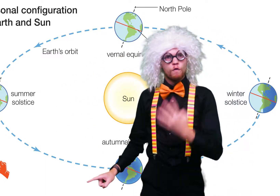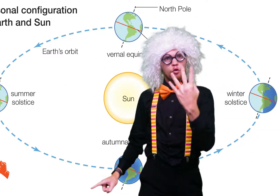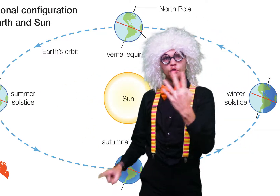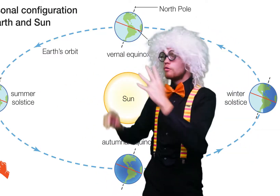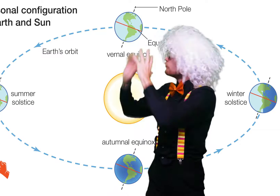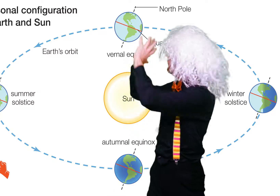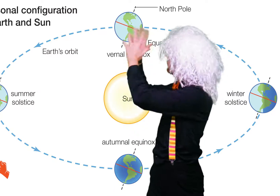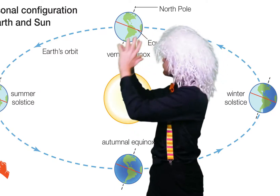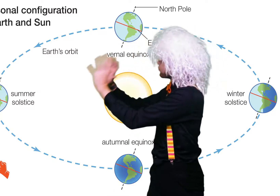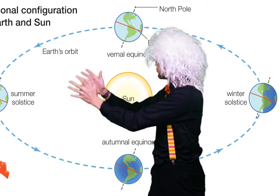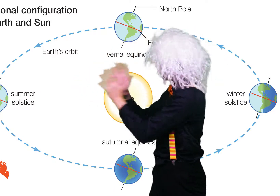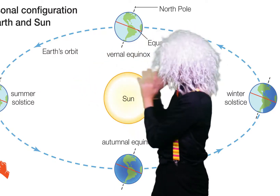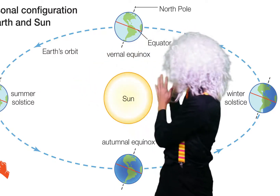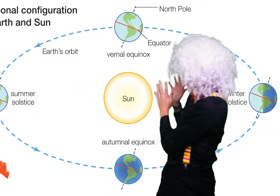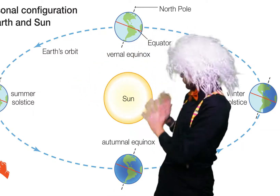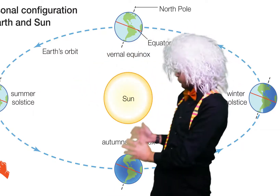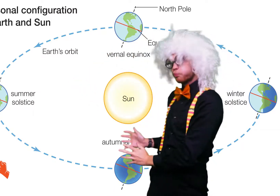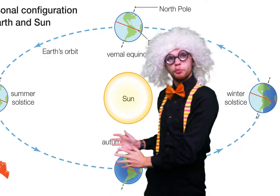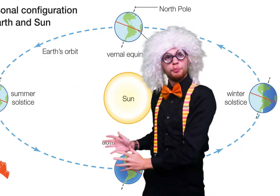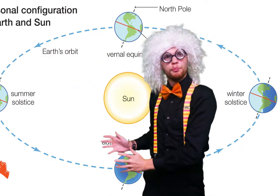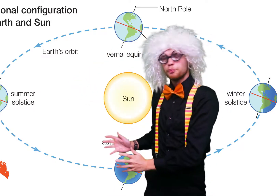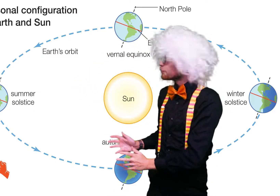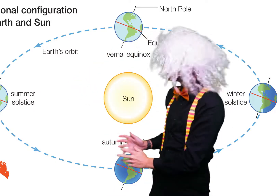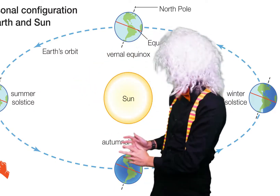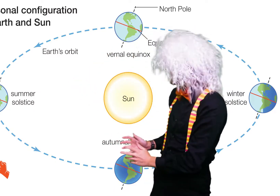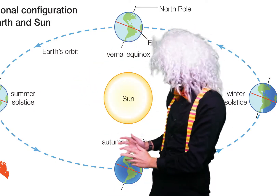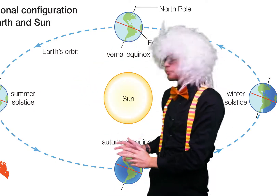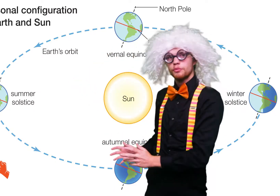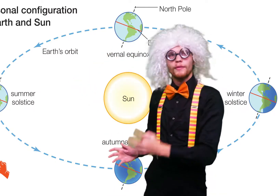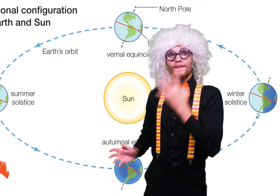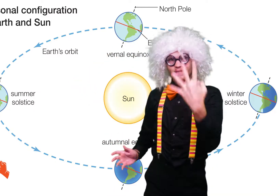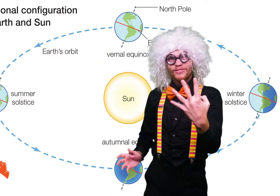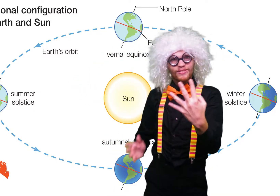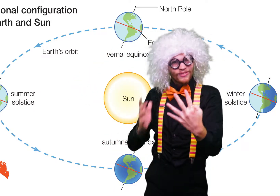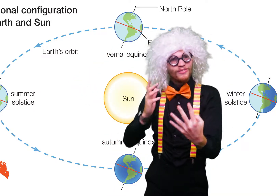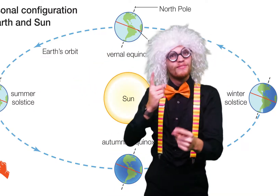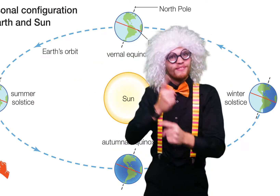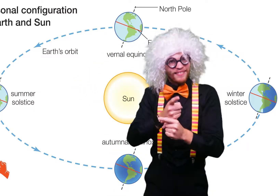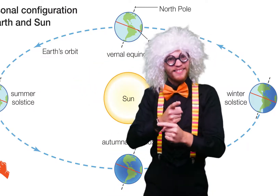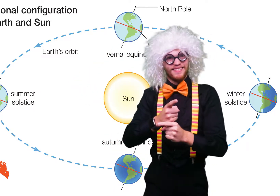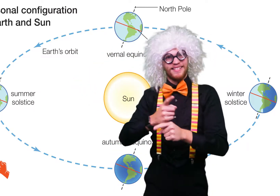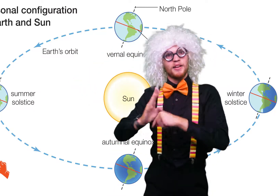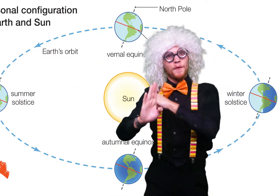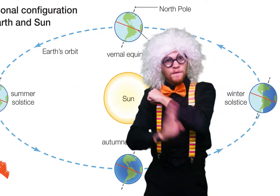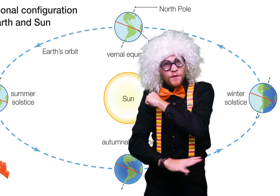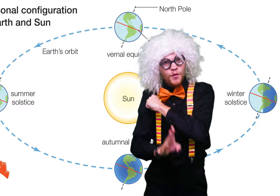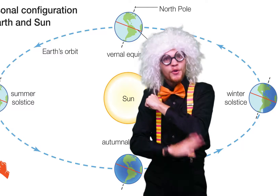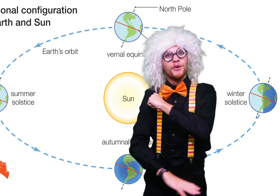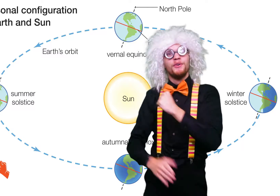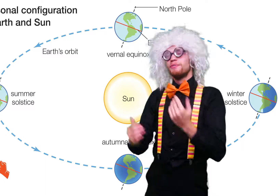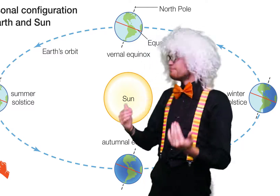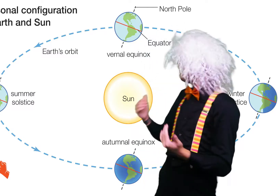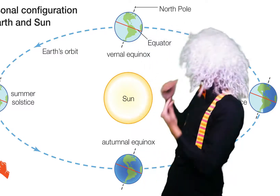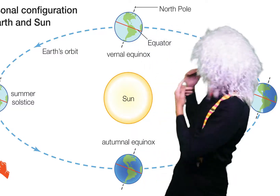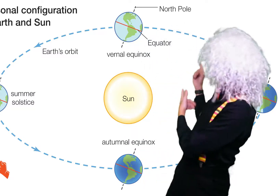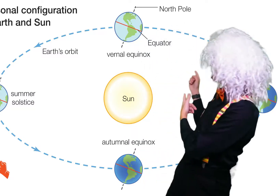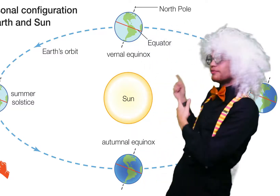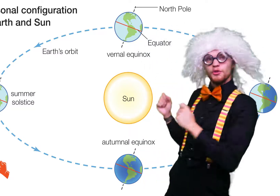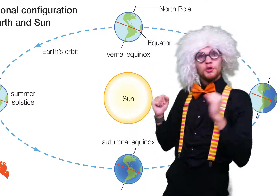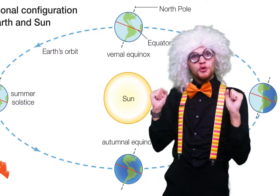repeats. You notice the 4 stages of where the Earth is on the image?